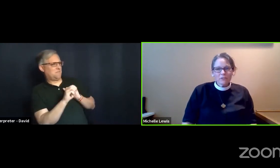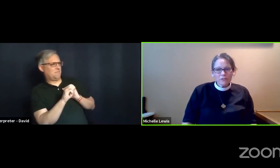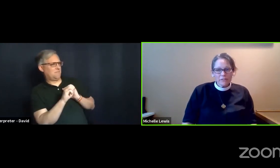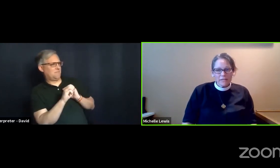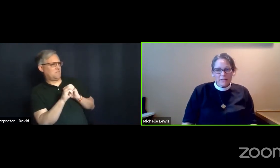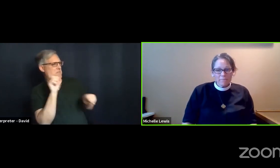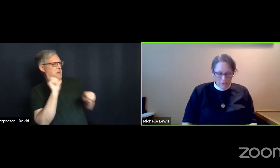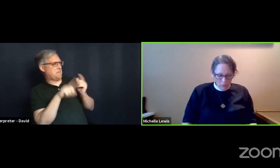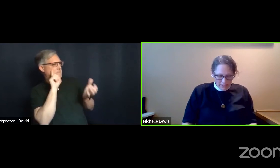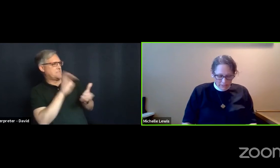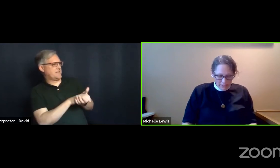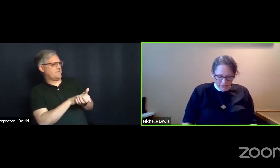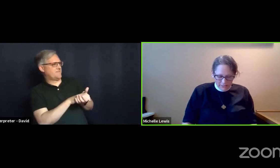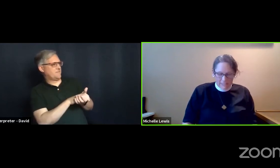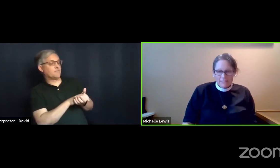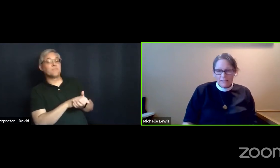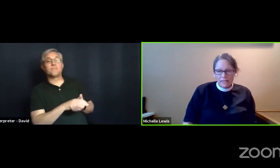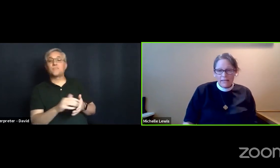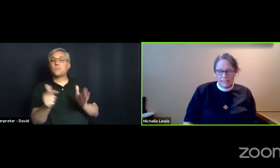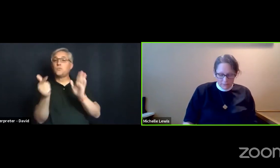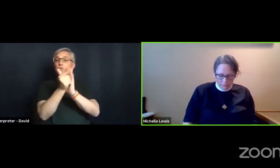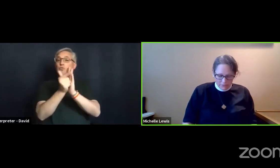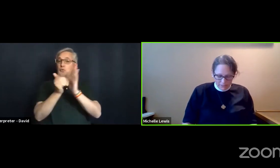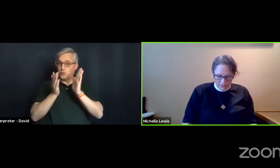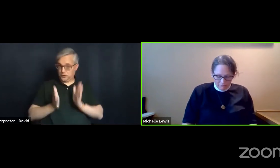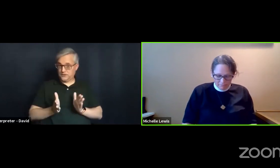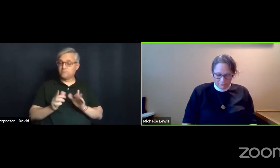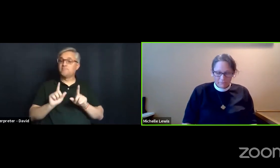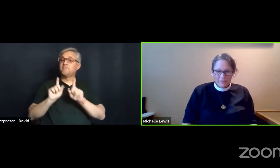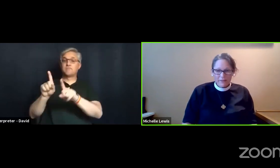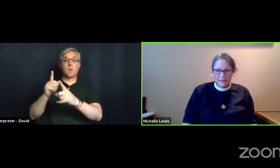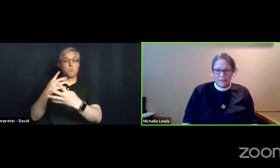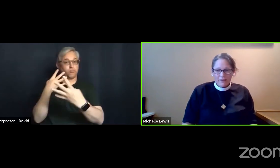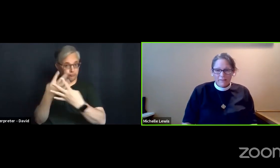The attorney went to visit his clients in prison.